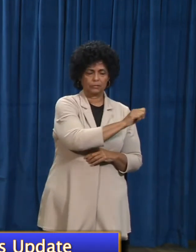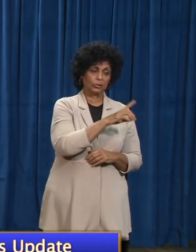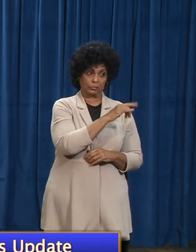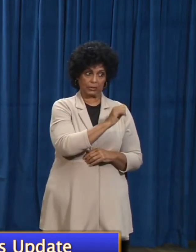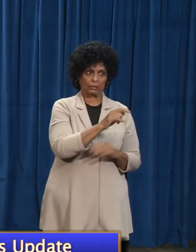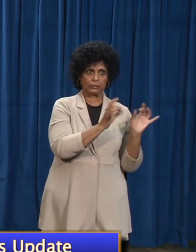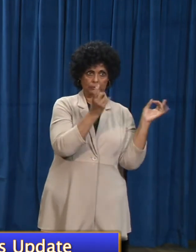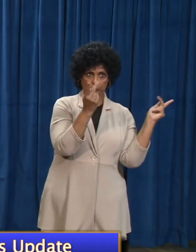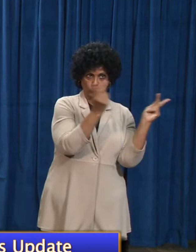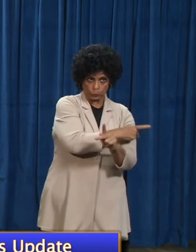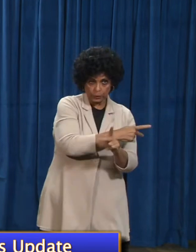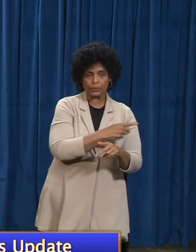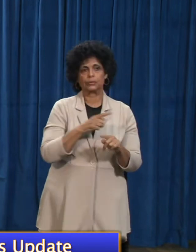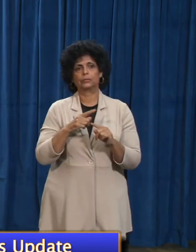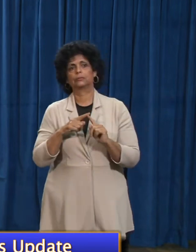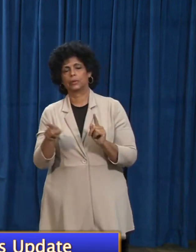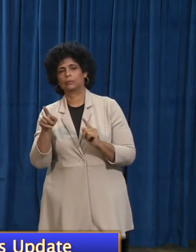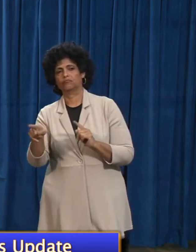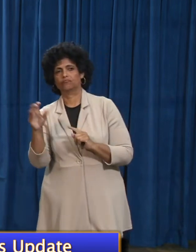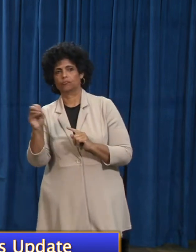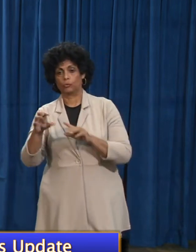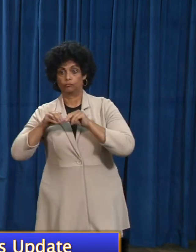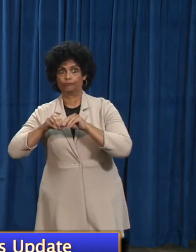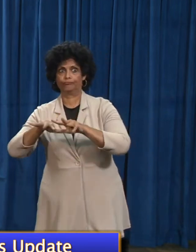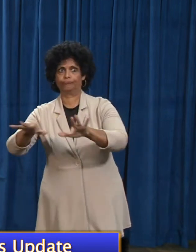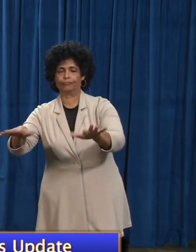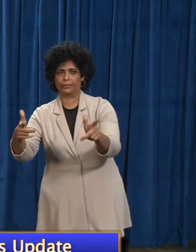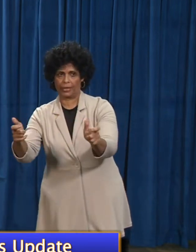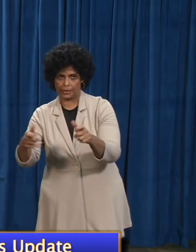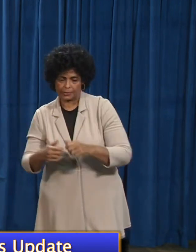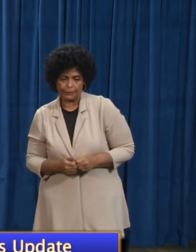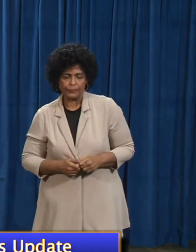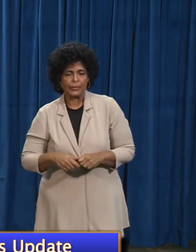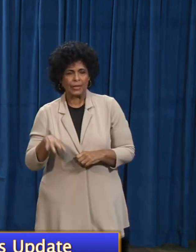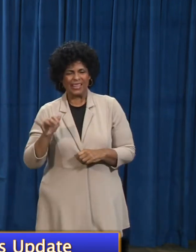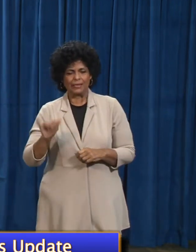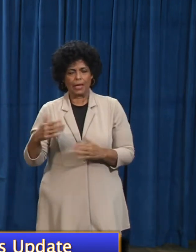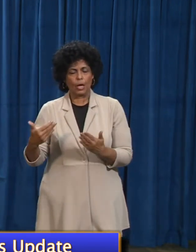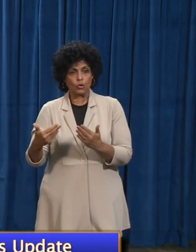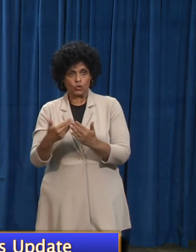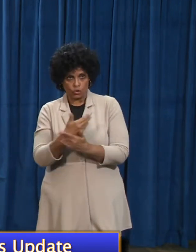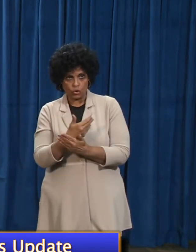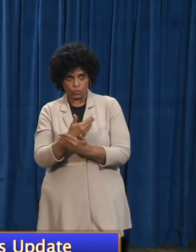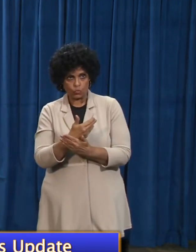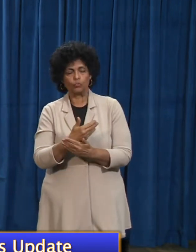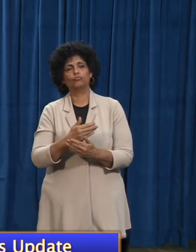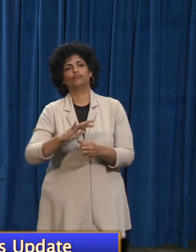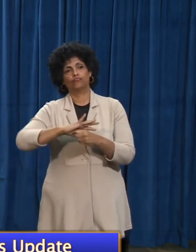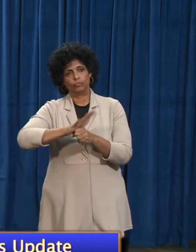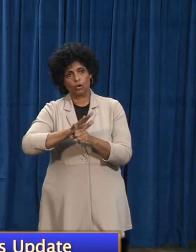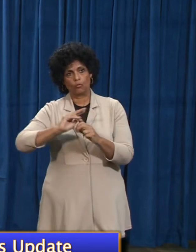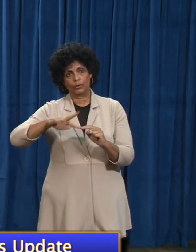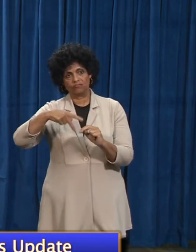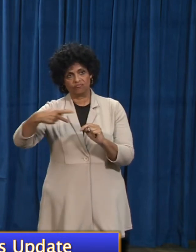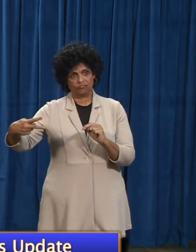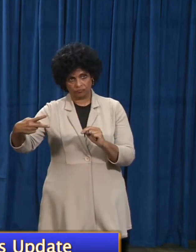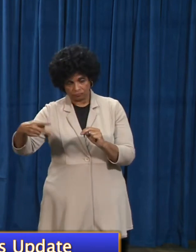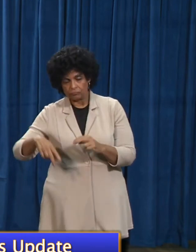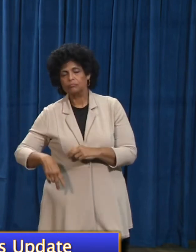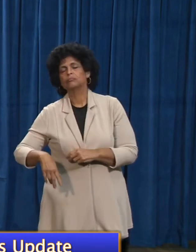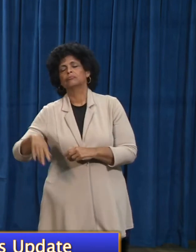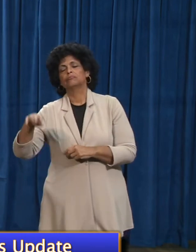likely contracted the new variant, COVID-19, but they were